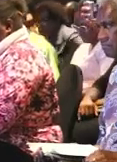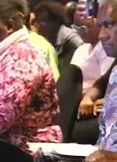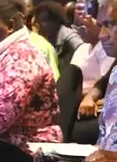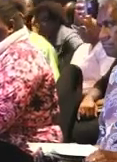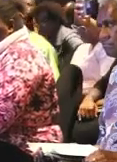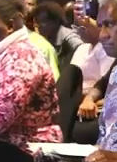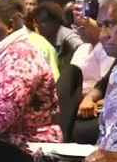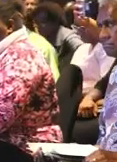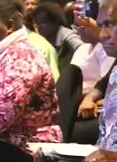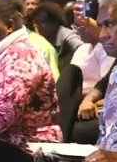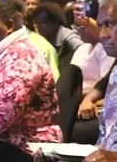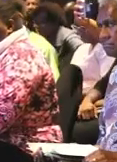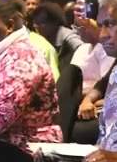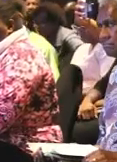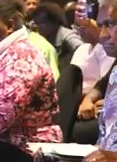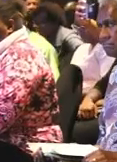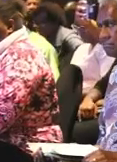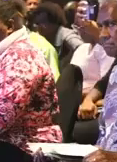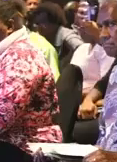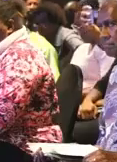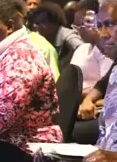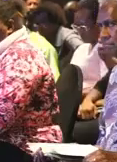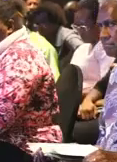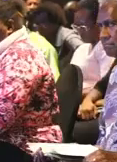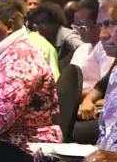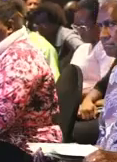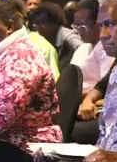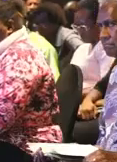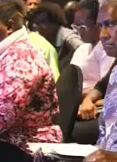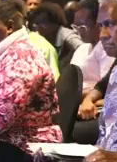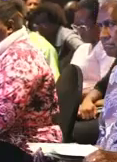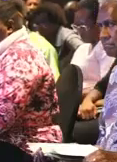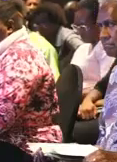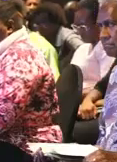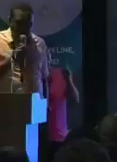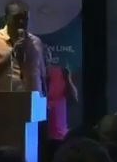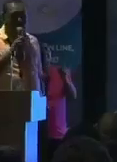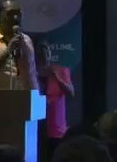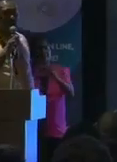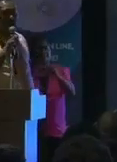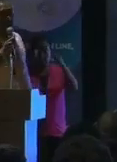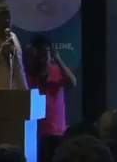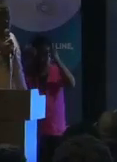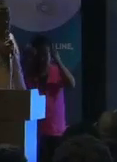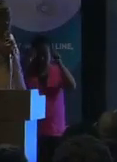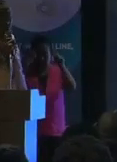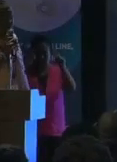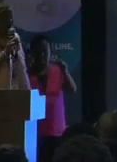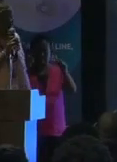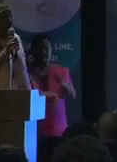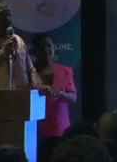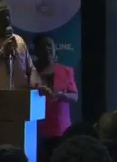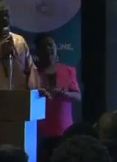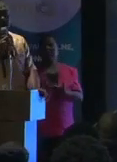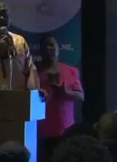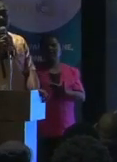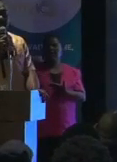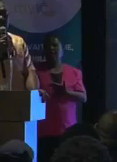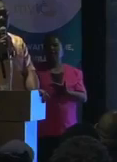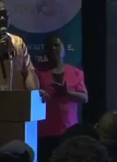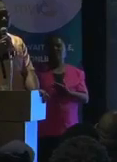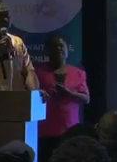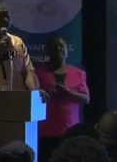question from one of our friends there. He works with the Department of Education. He lodged a